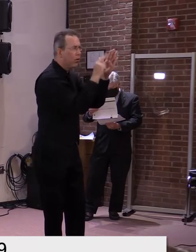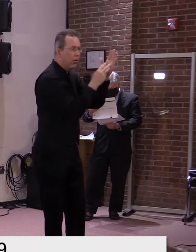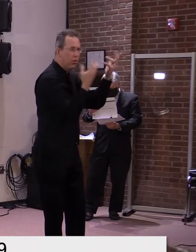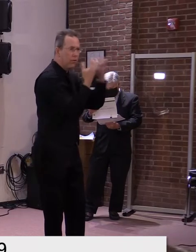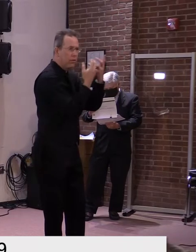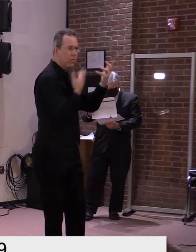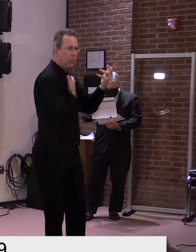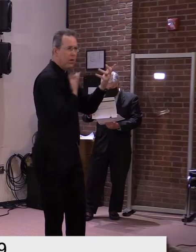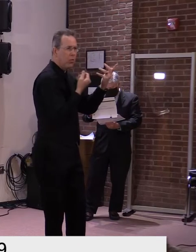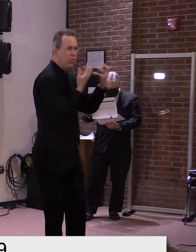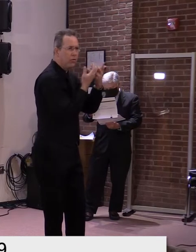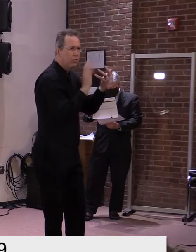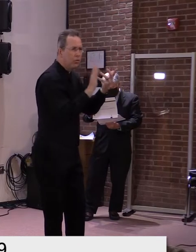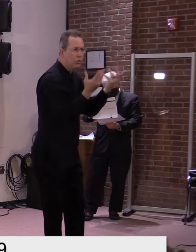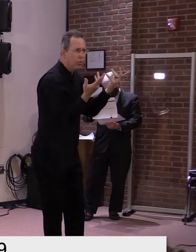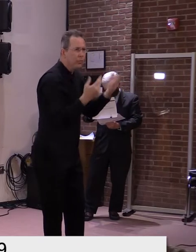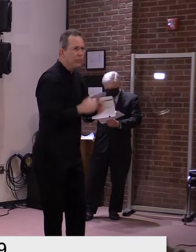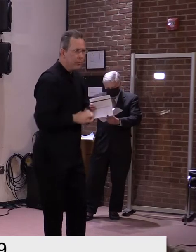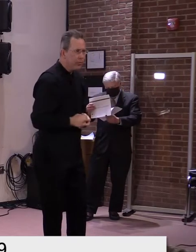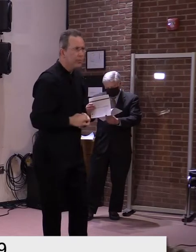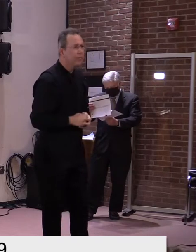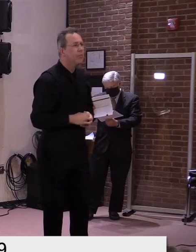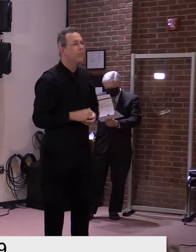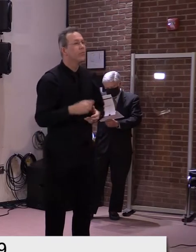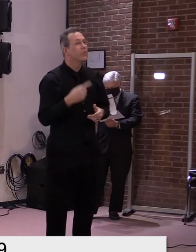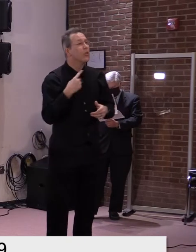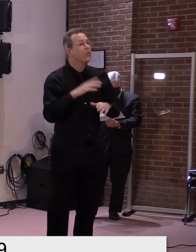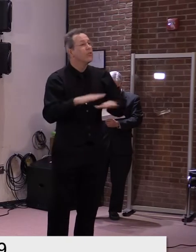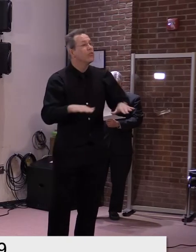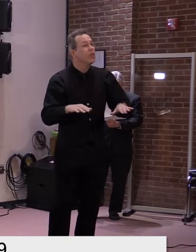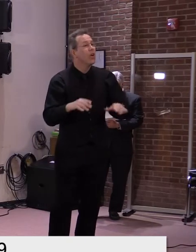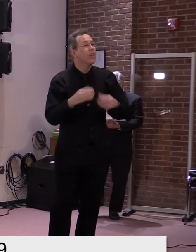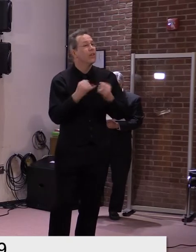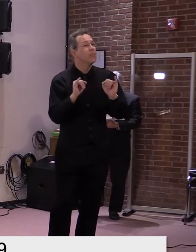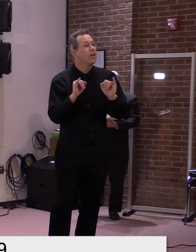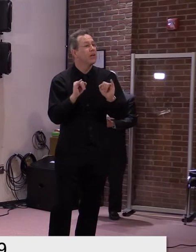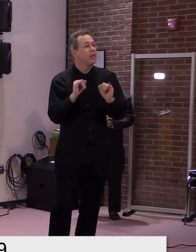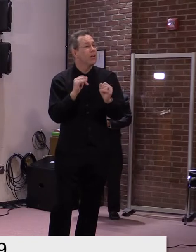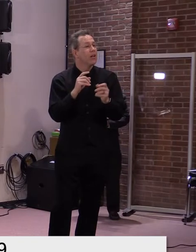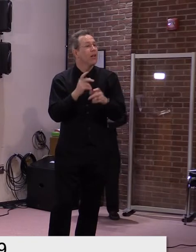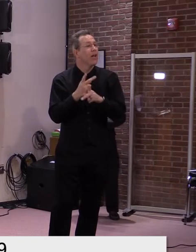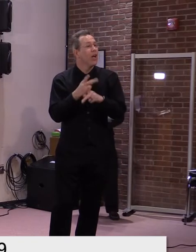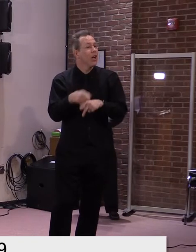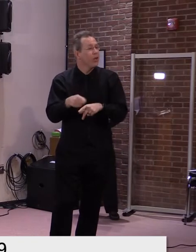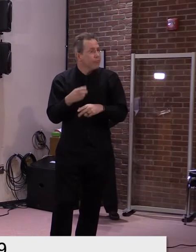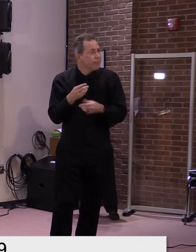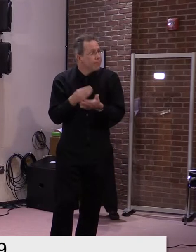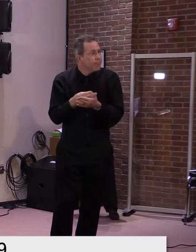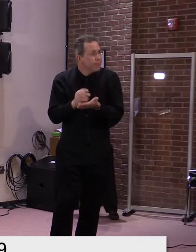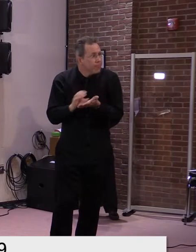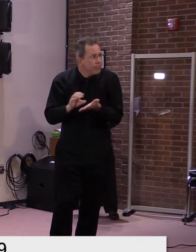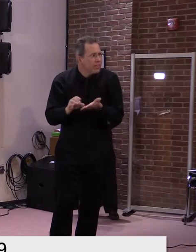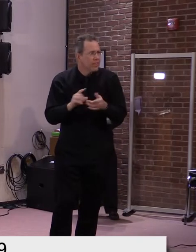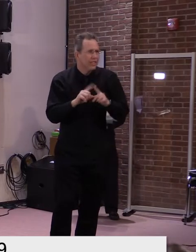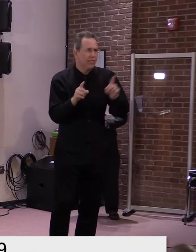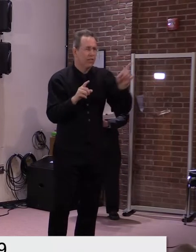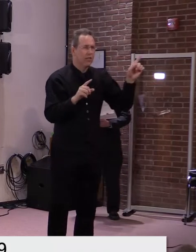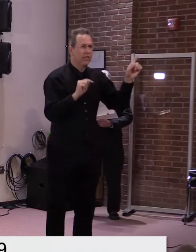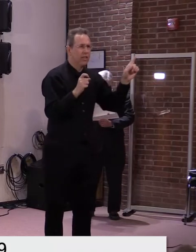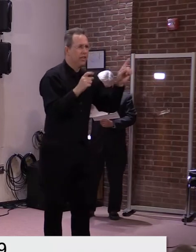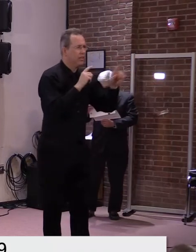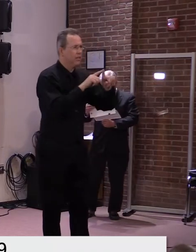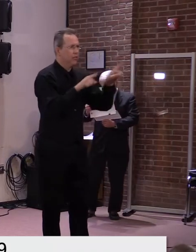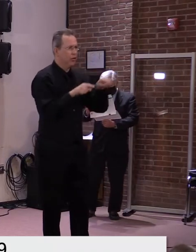an expansion of the child and dependent care credit, which is different than the child tax credit, but is used to offset